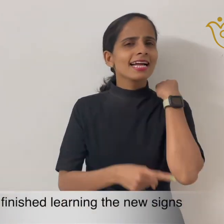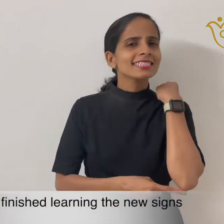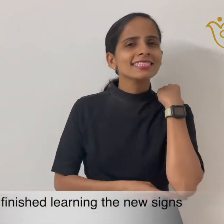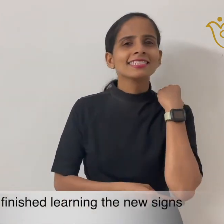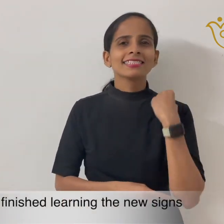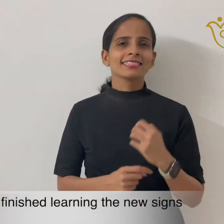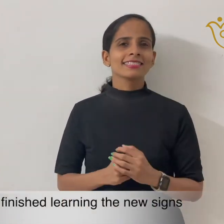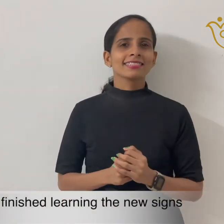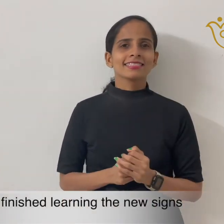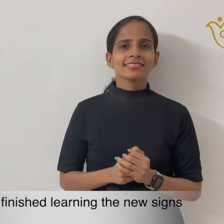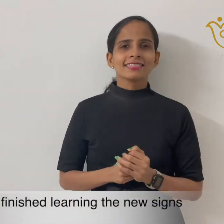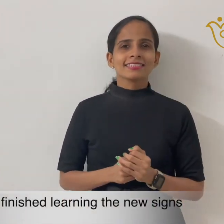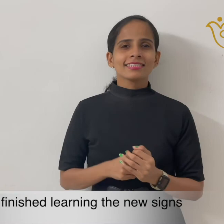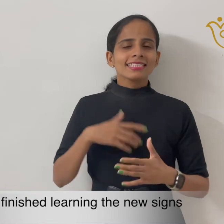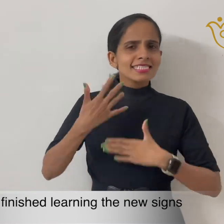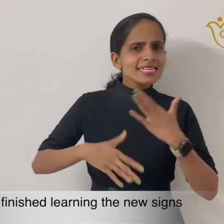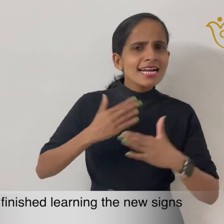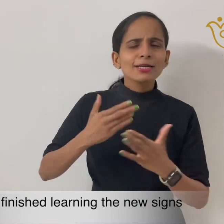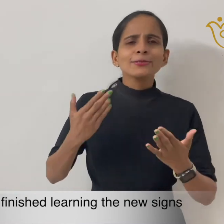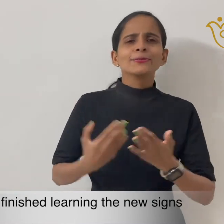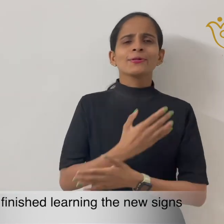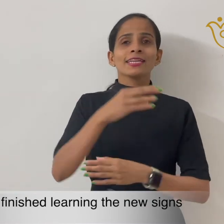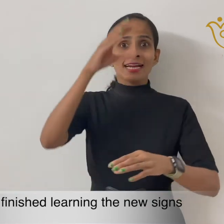We have finished learning the new signs.